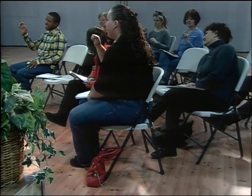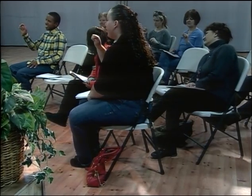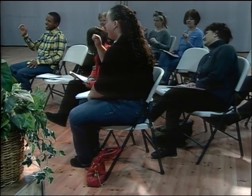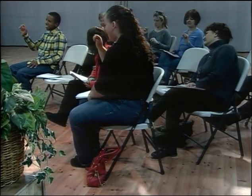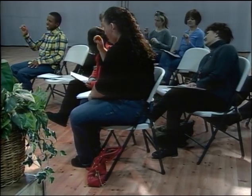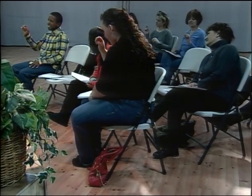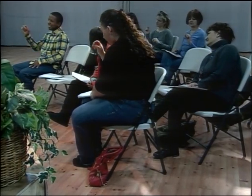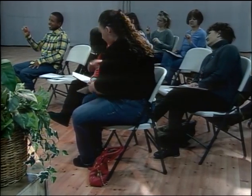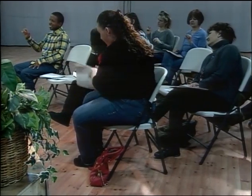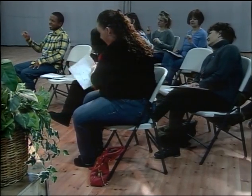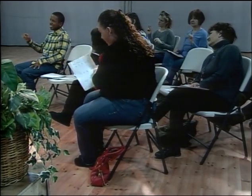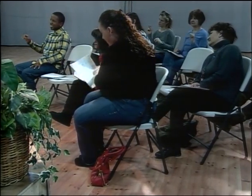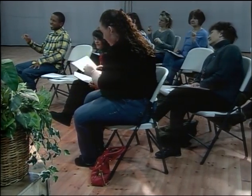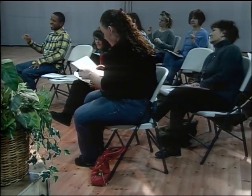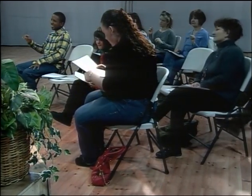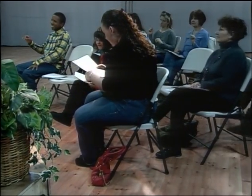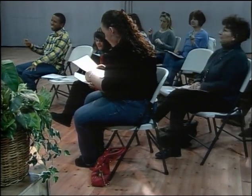T-O-N-Y. Oops, sorry, Y. Okay.